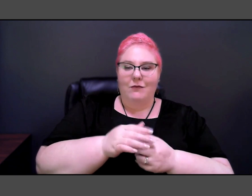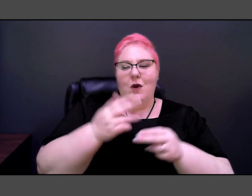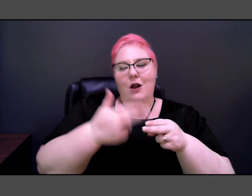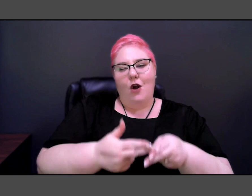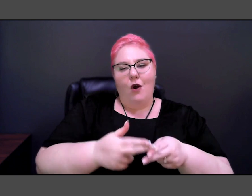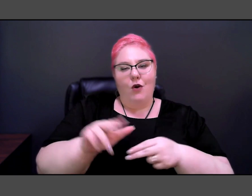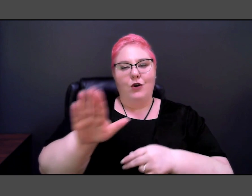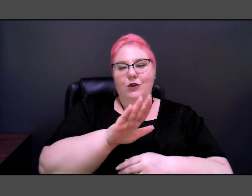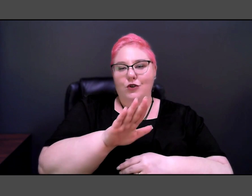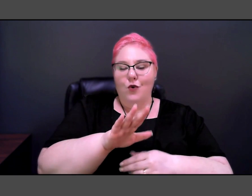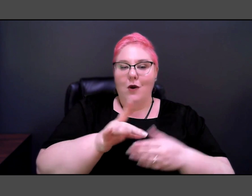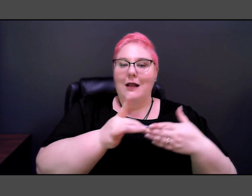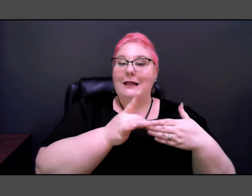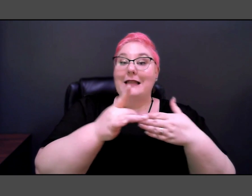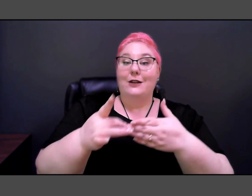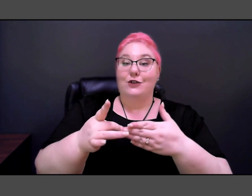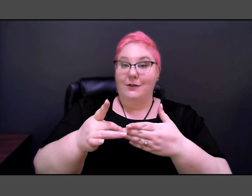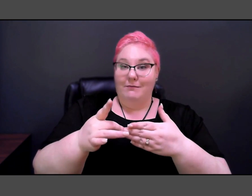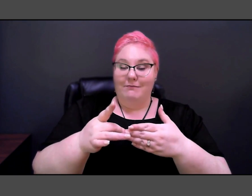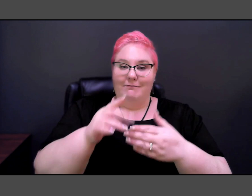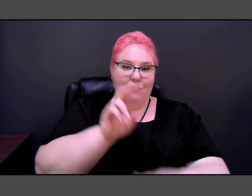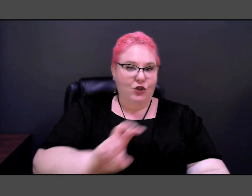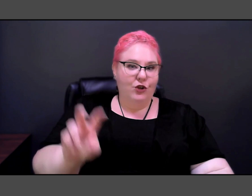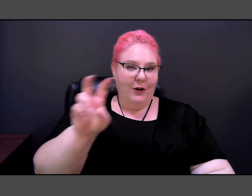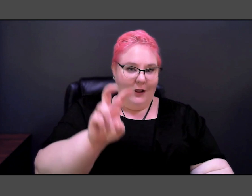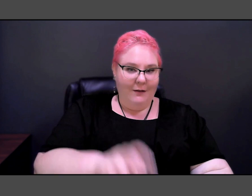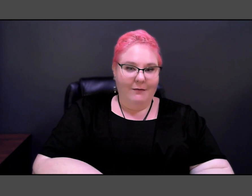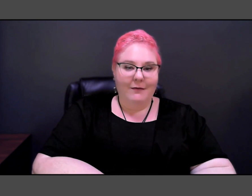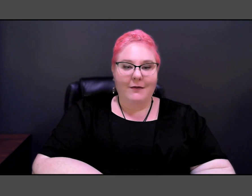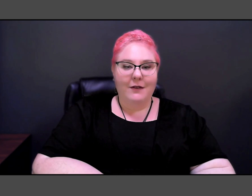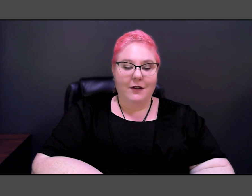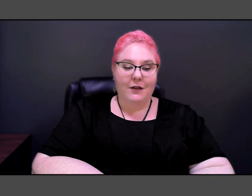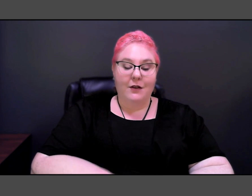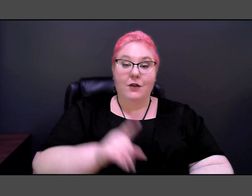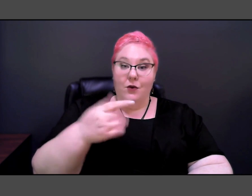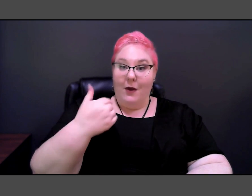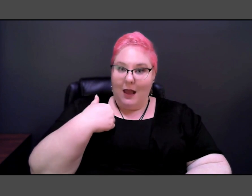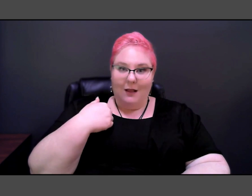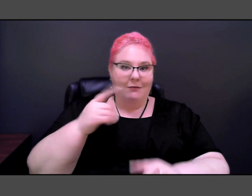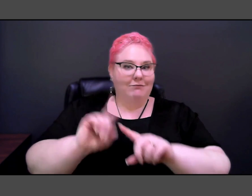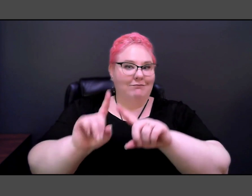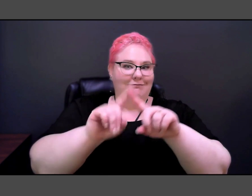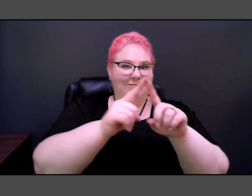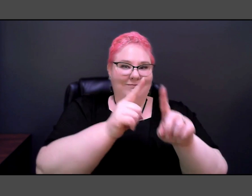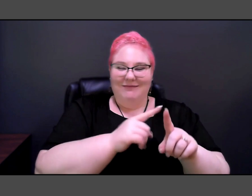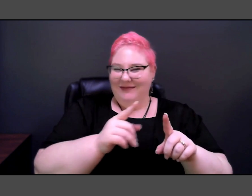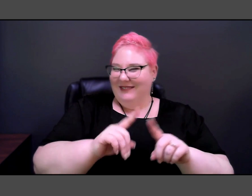journey. And you've had a wide-ranging career, one that took you